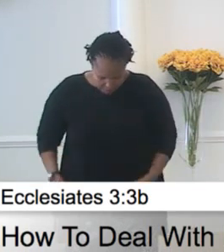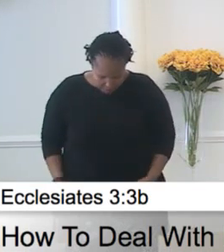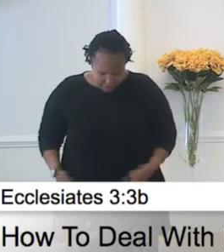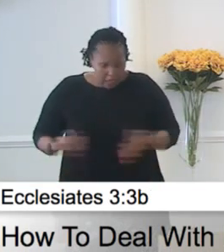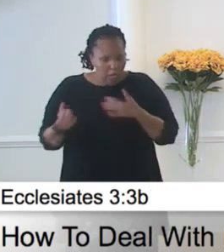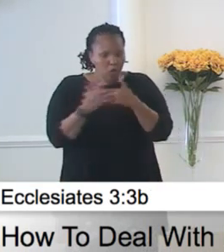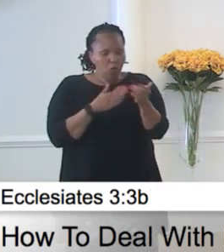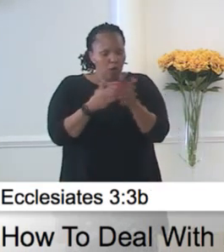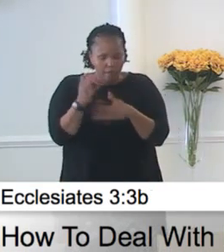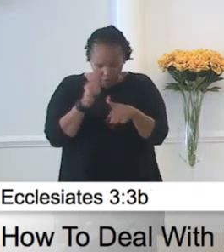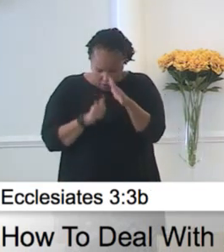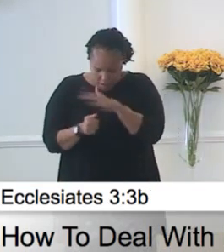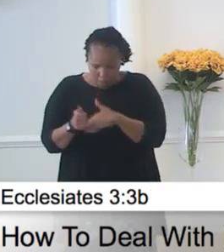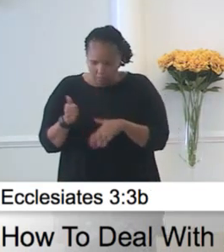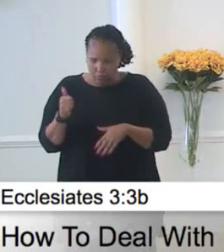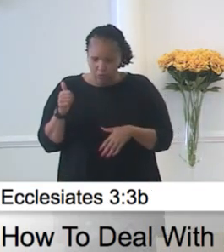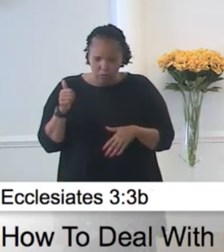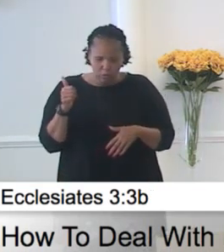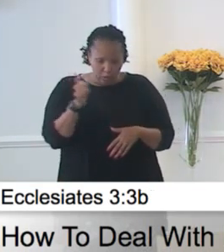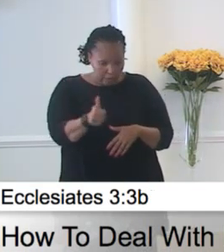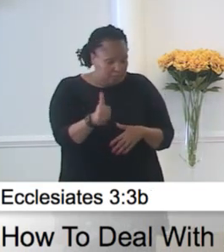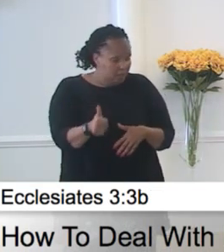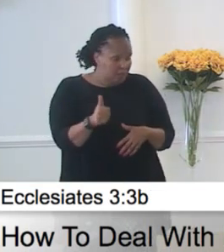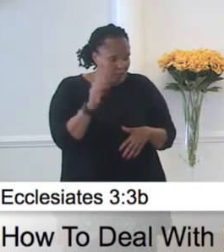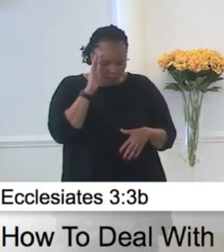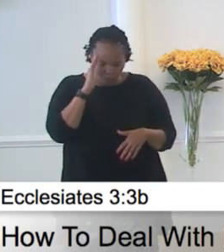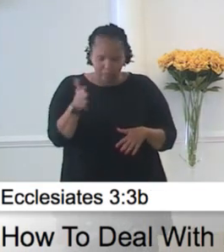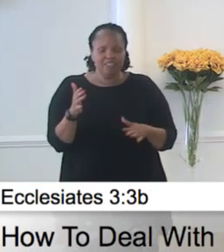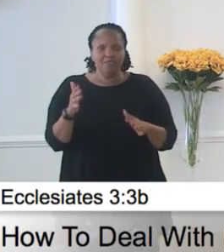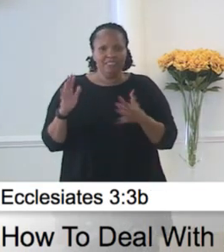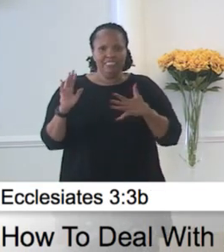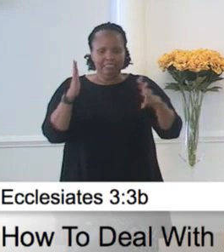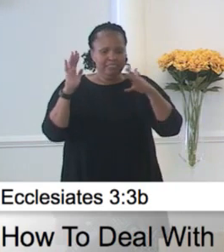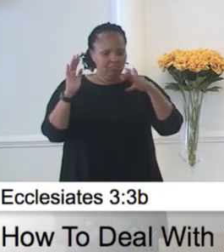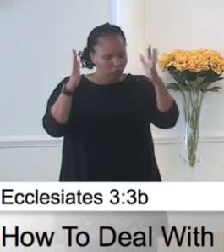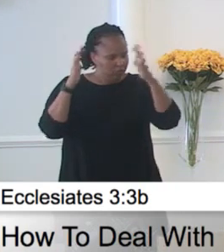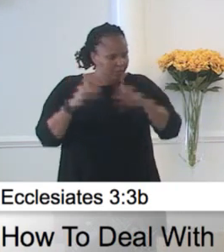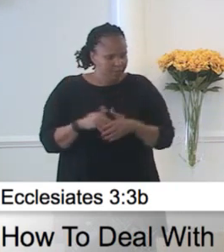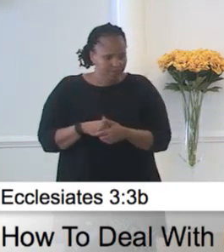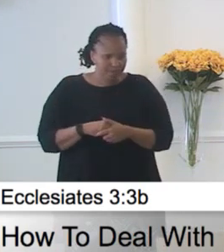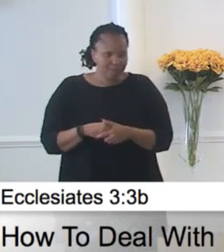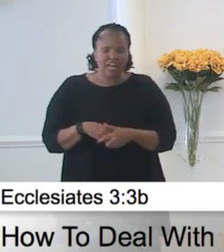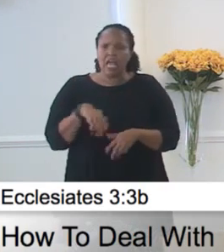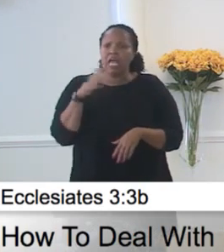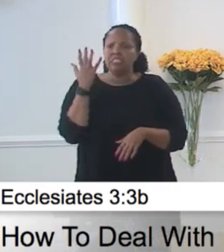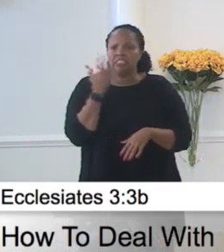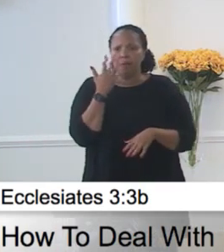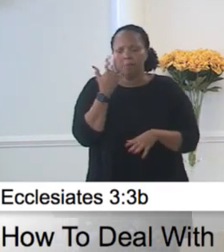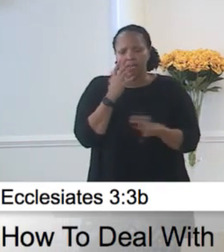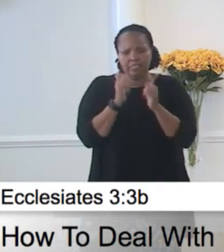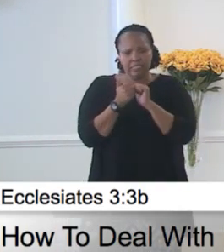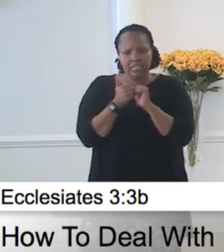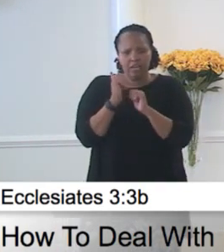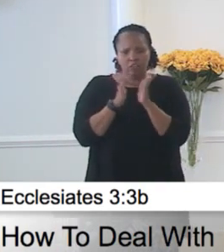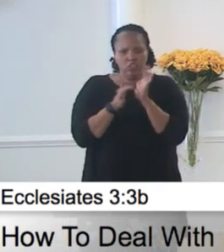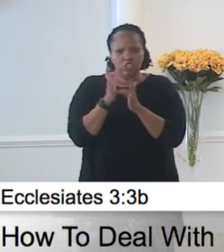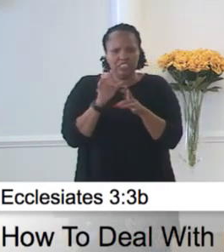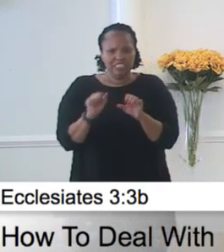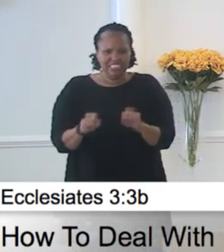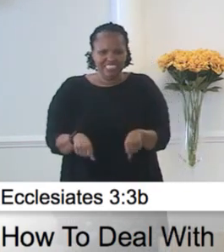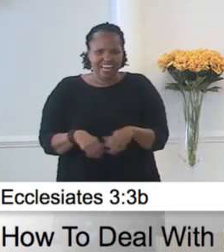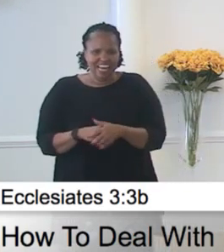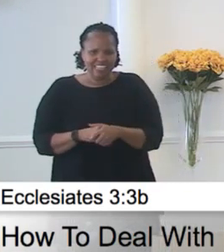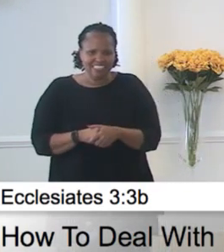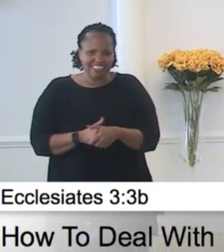himself will be exalted. It's amazing how Jesus can pick up